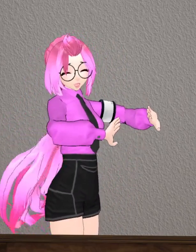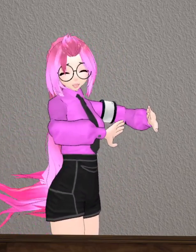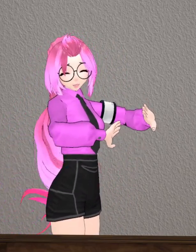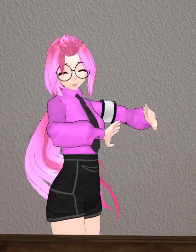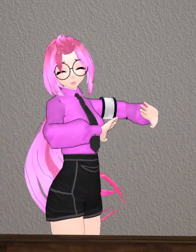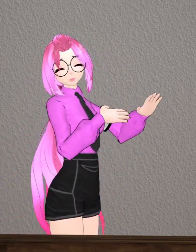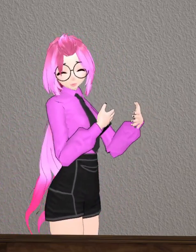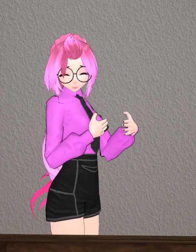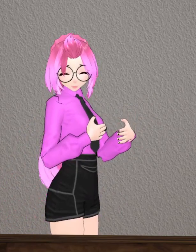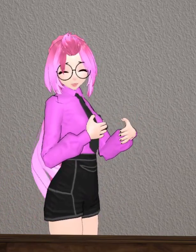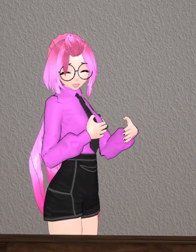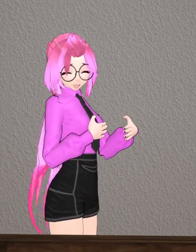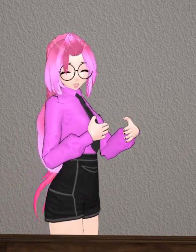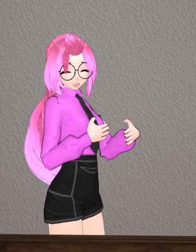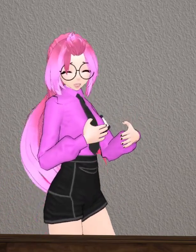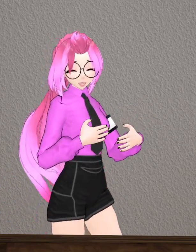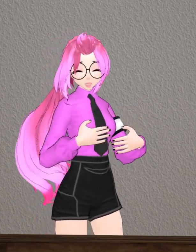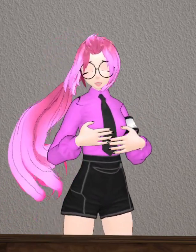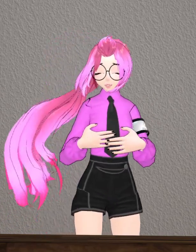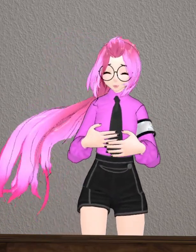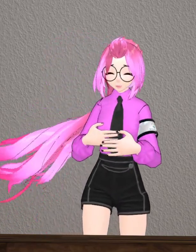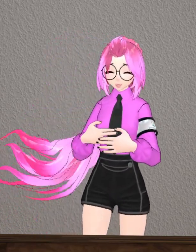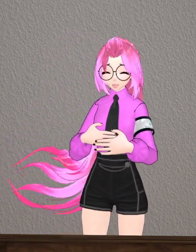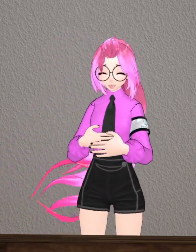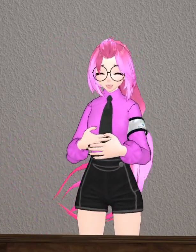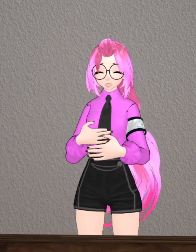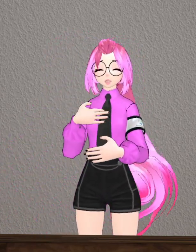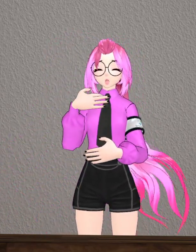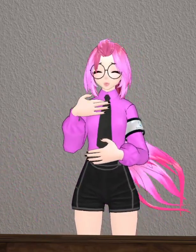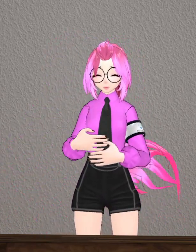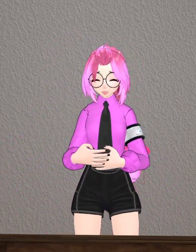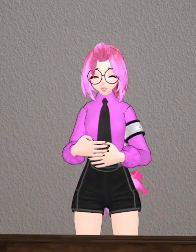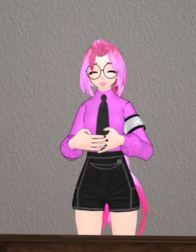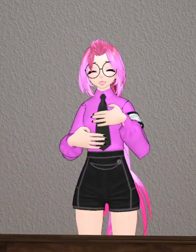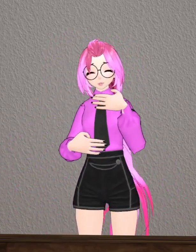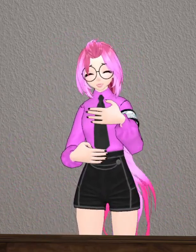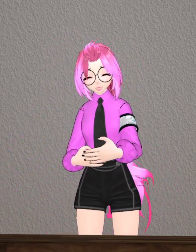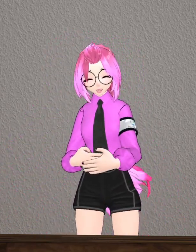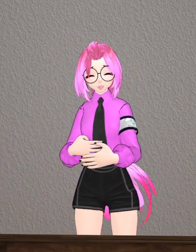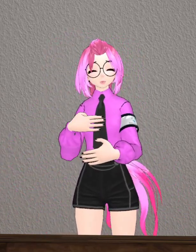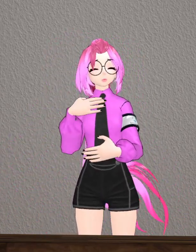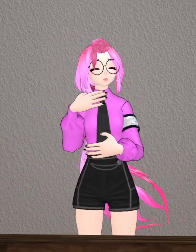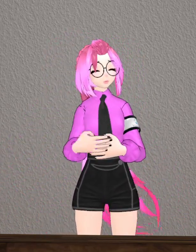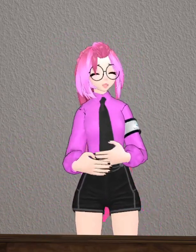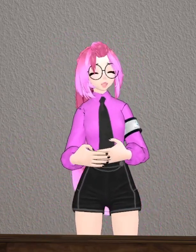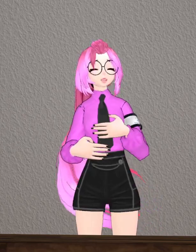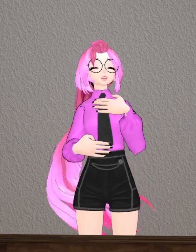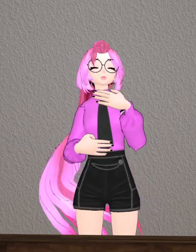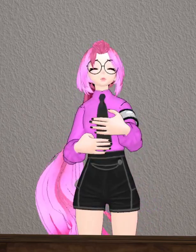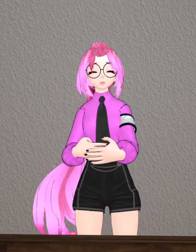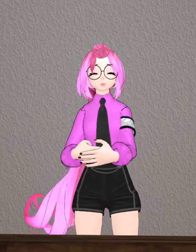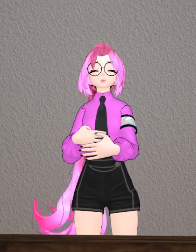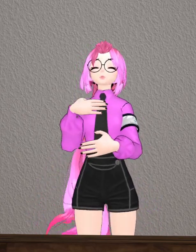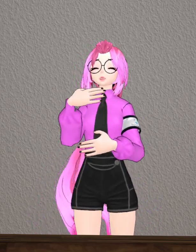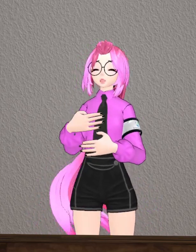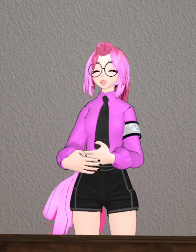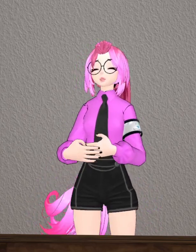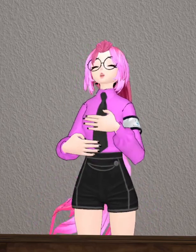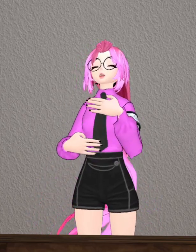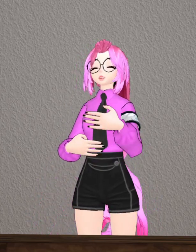out, in towards my chest. And then I'm going to show each step that I take to improve